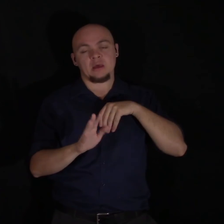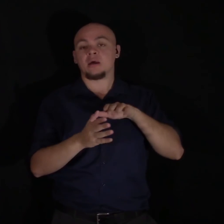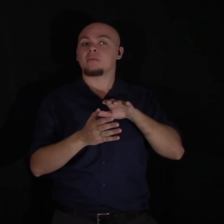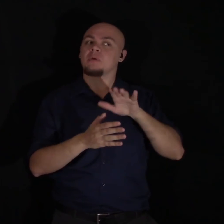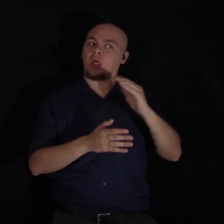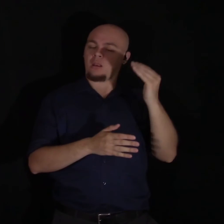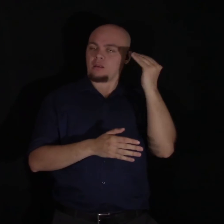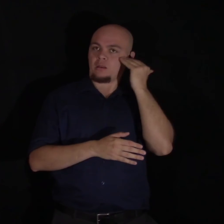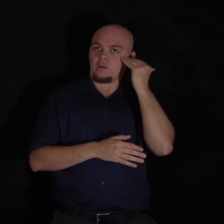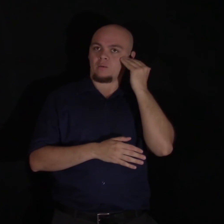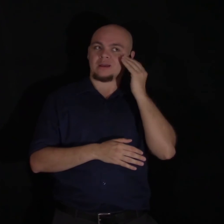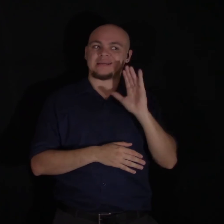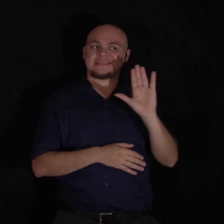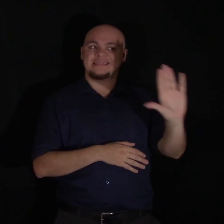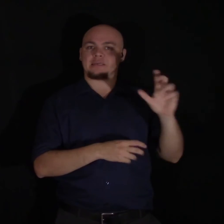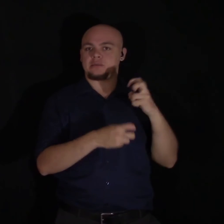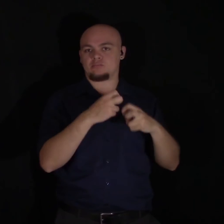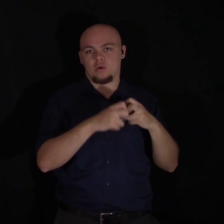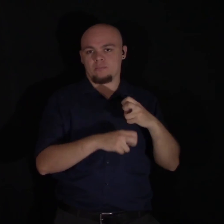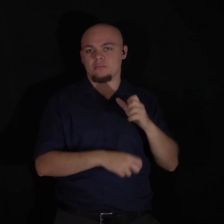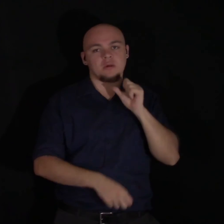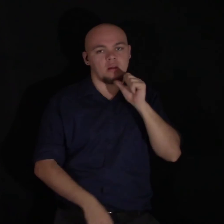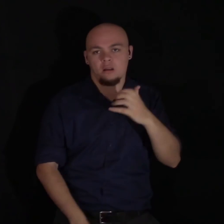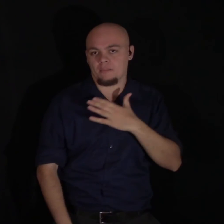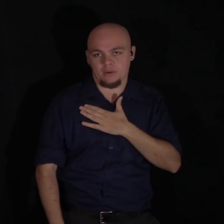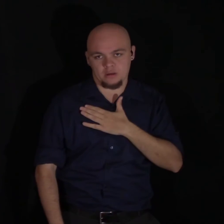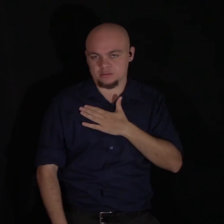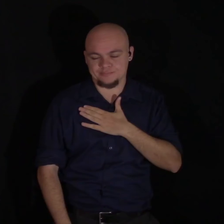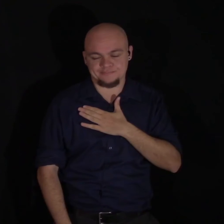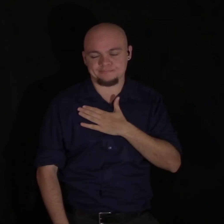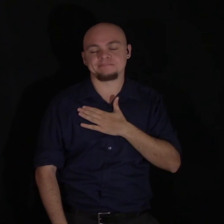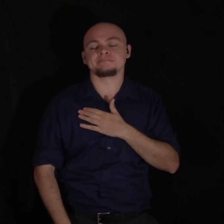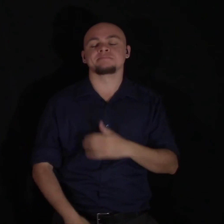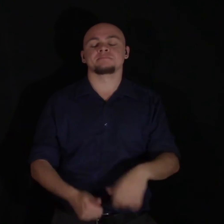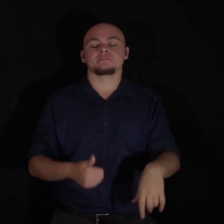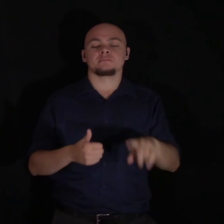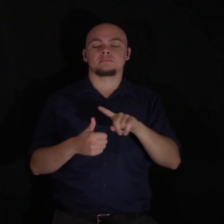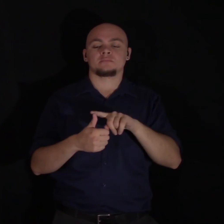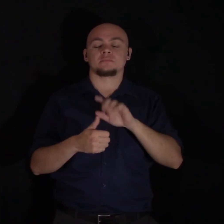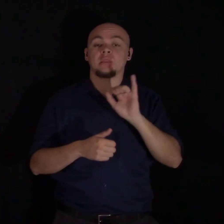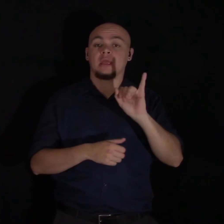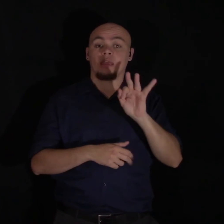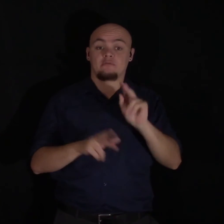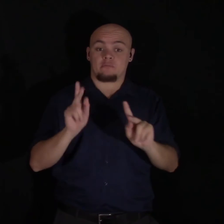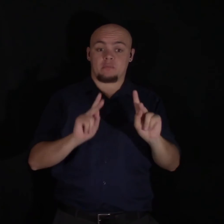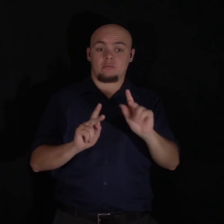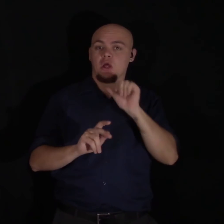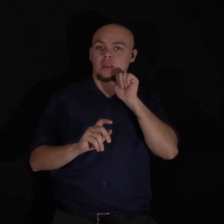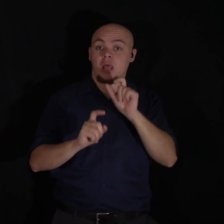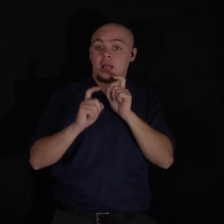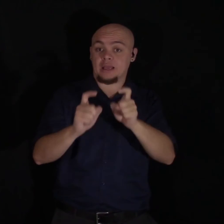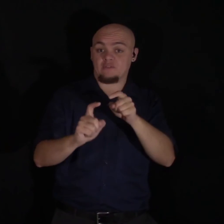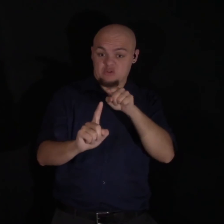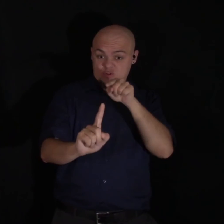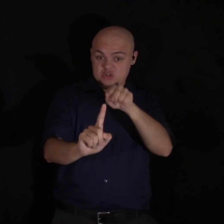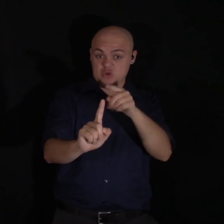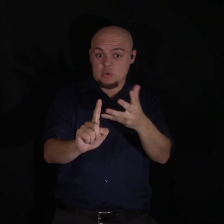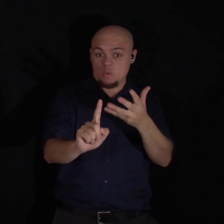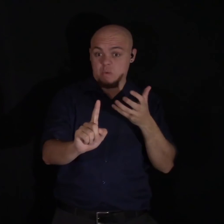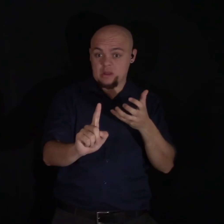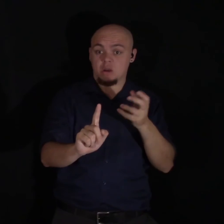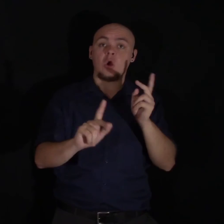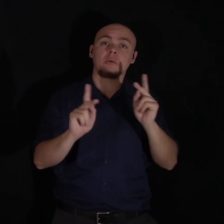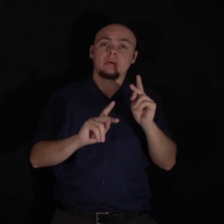in knowing that it was his issue and not some defect in me. If people aren't giving you what you want, or if